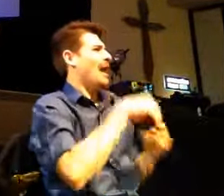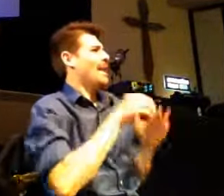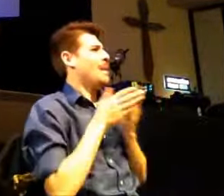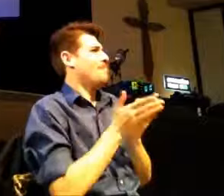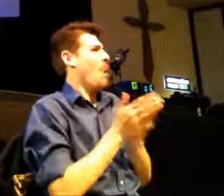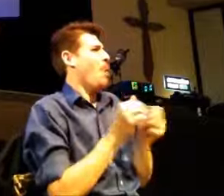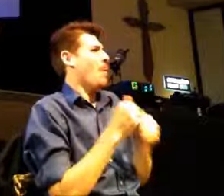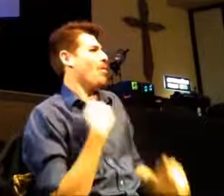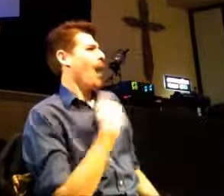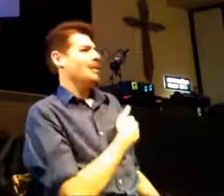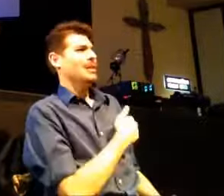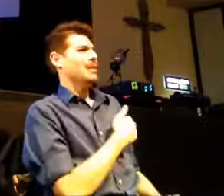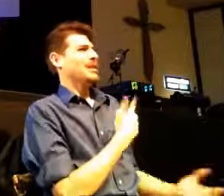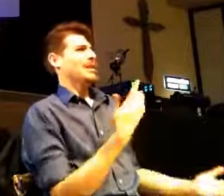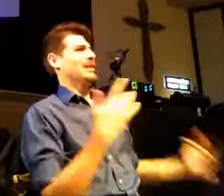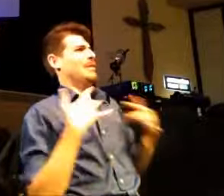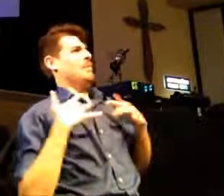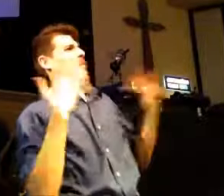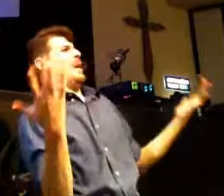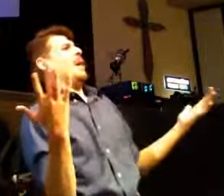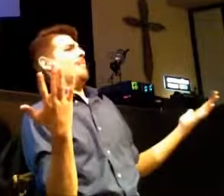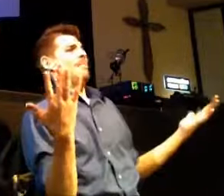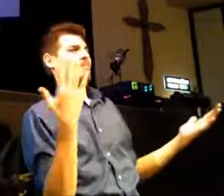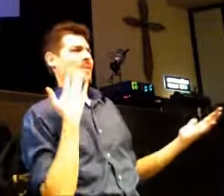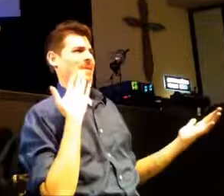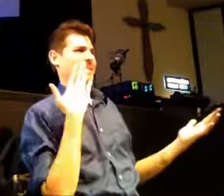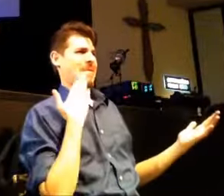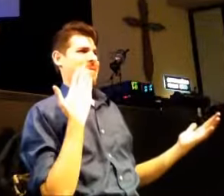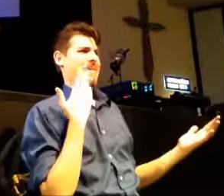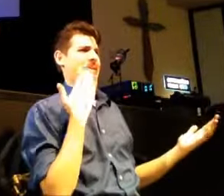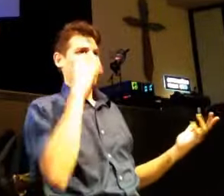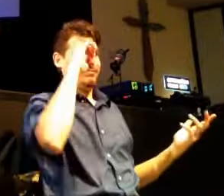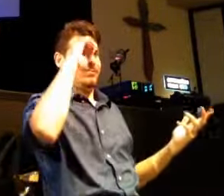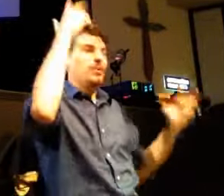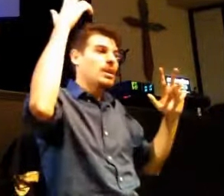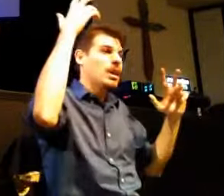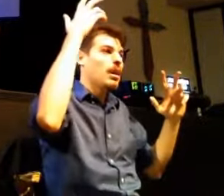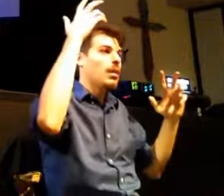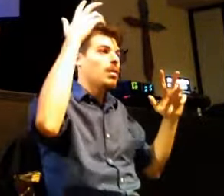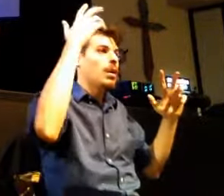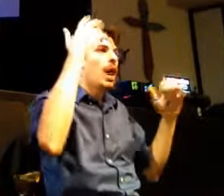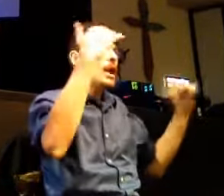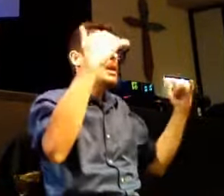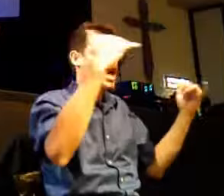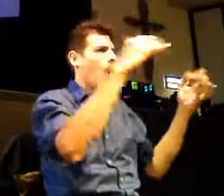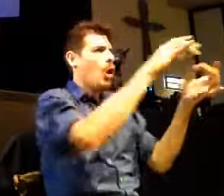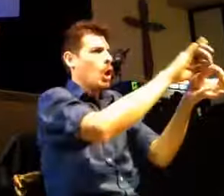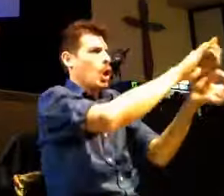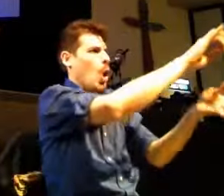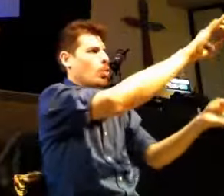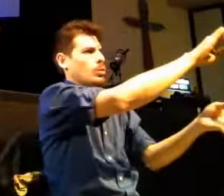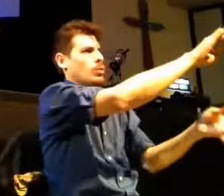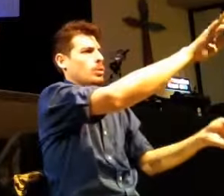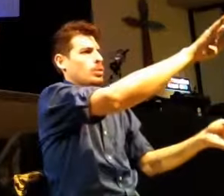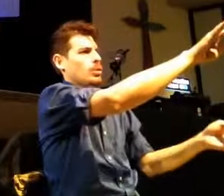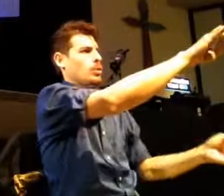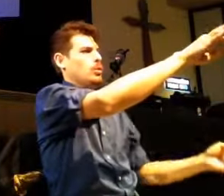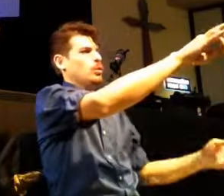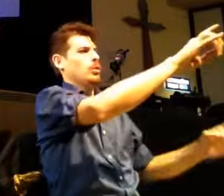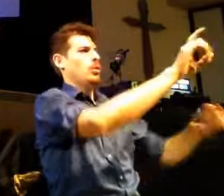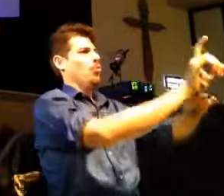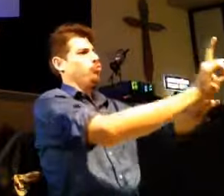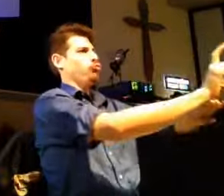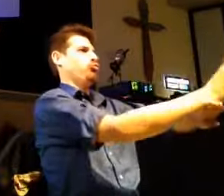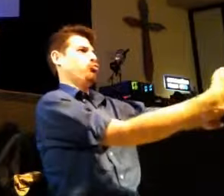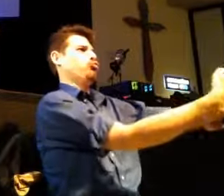this is all going down? And now they're going through this whole thing. And now there's some ghostly figure that comes walking out on the